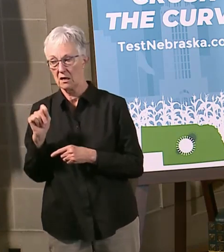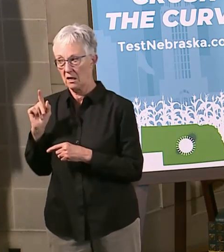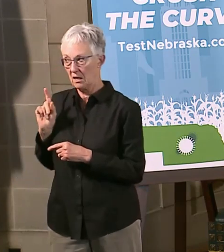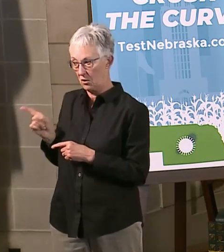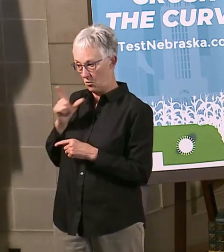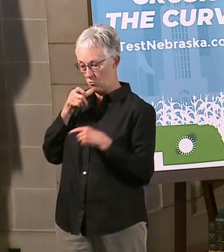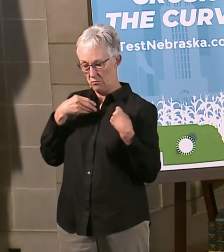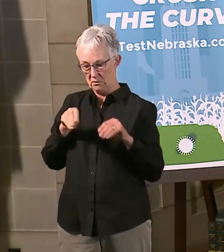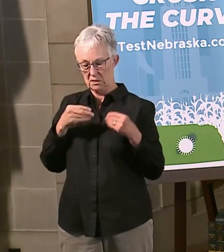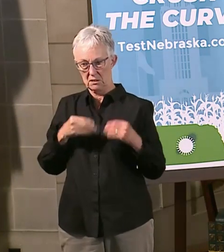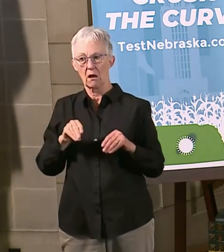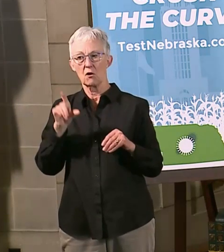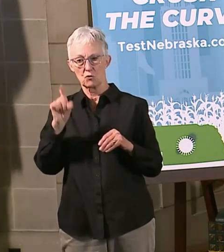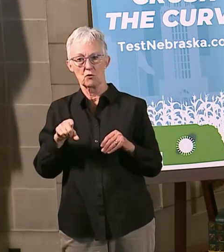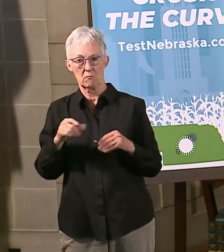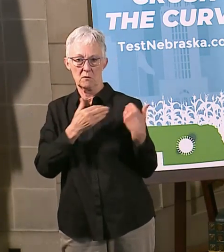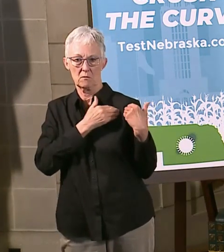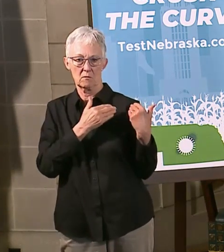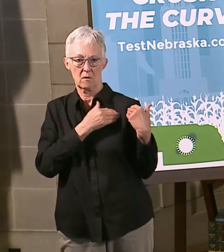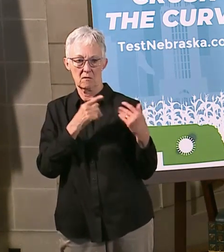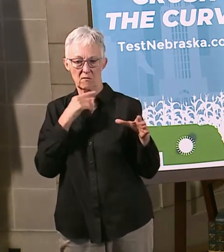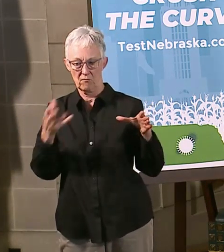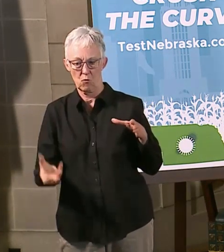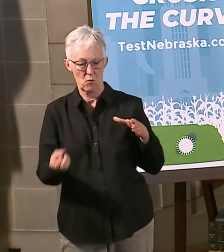purchases for the consumers.